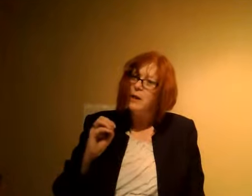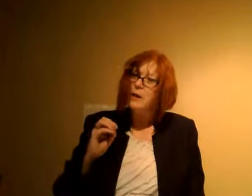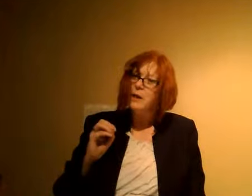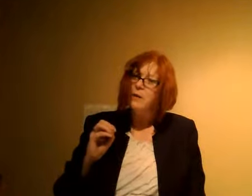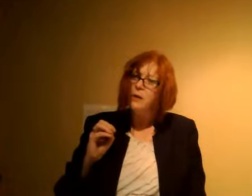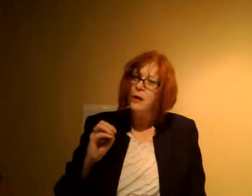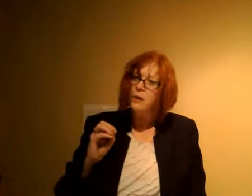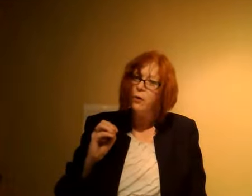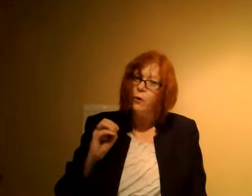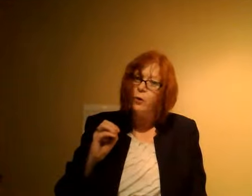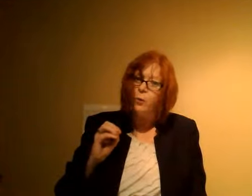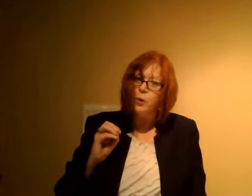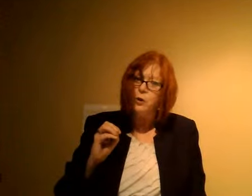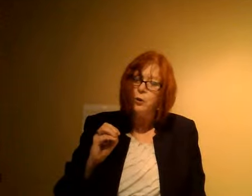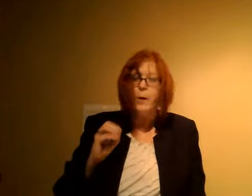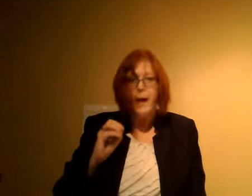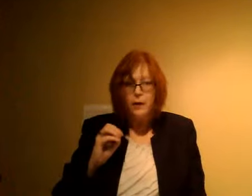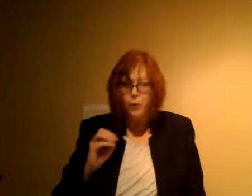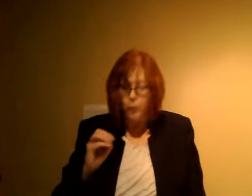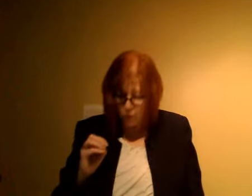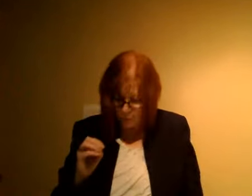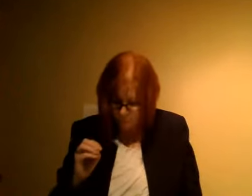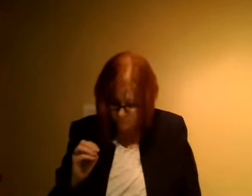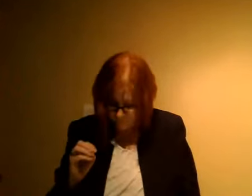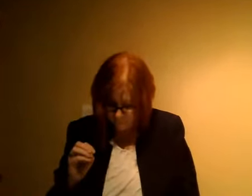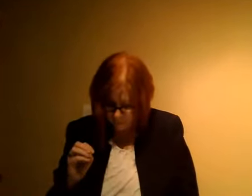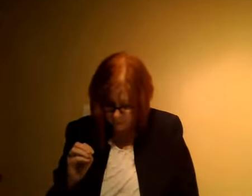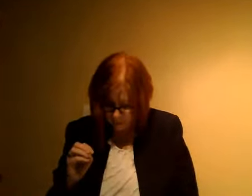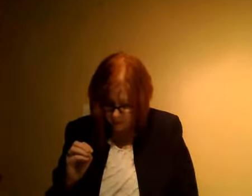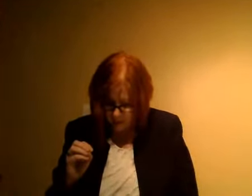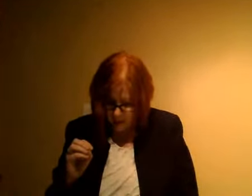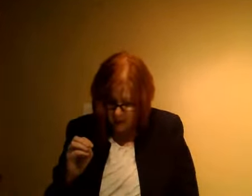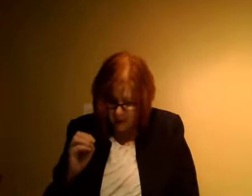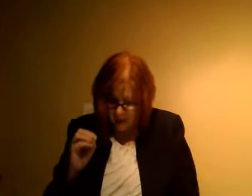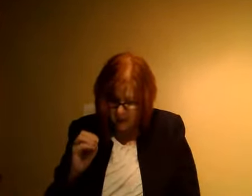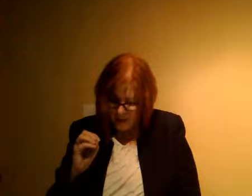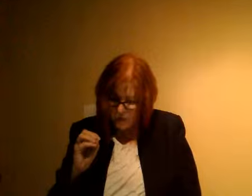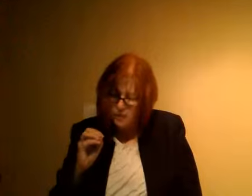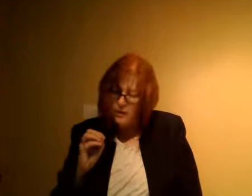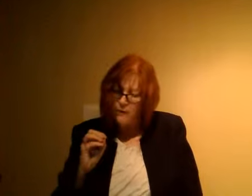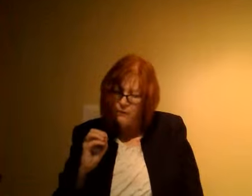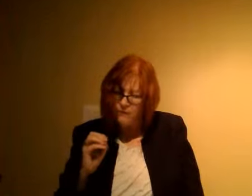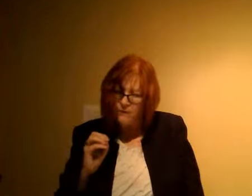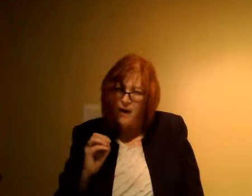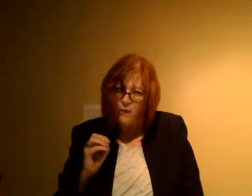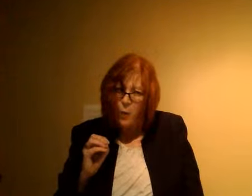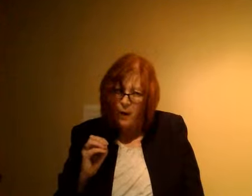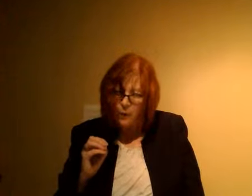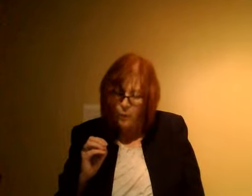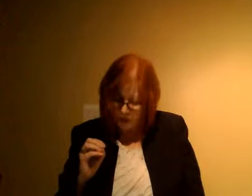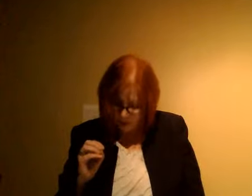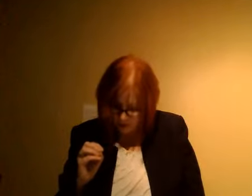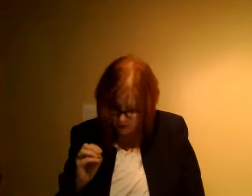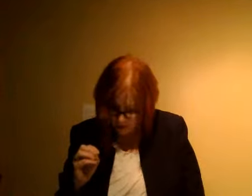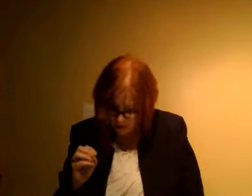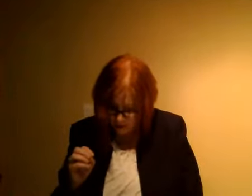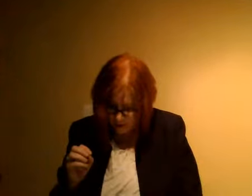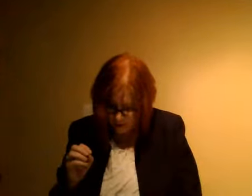really irritates or annoys you at your school. Ask yourself the 5 why questions